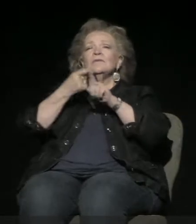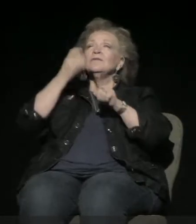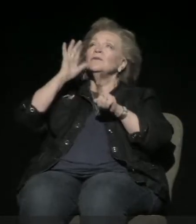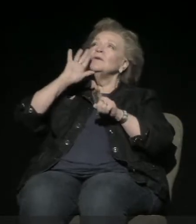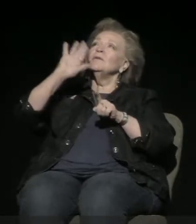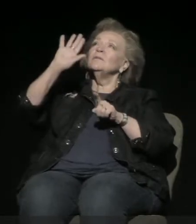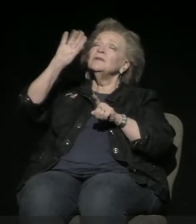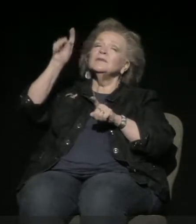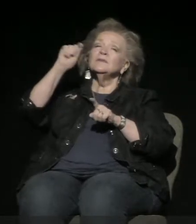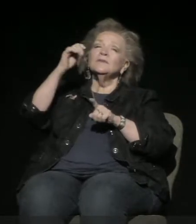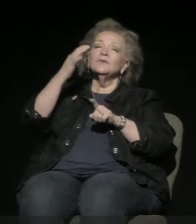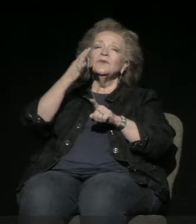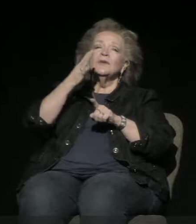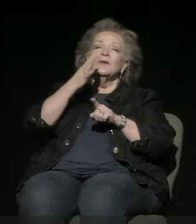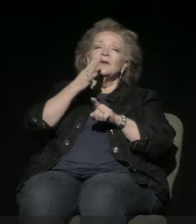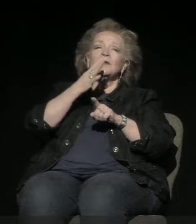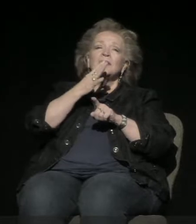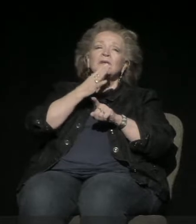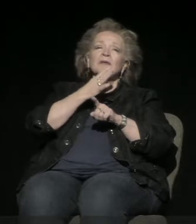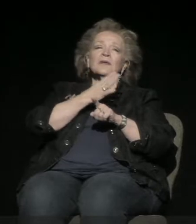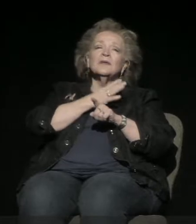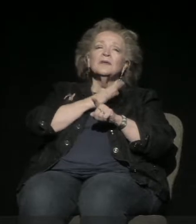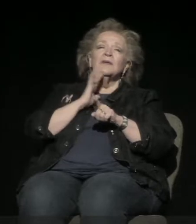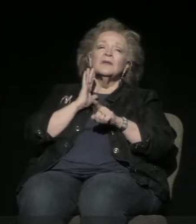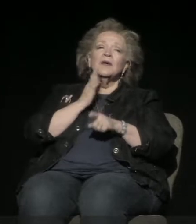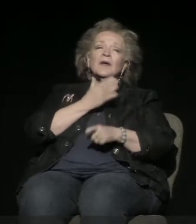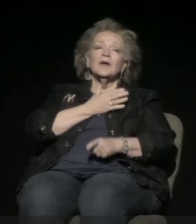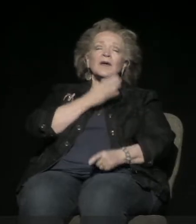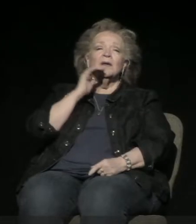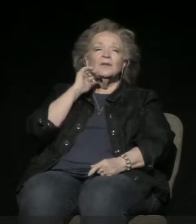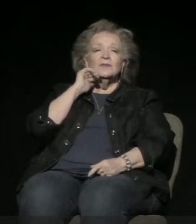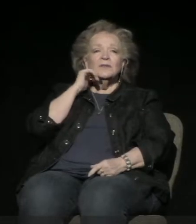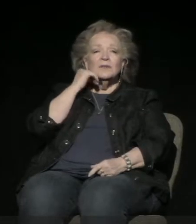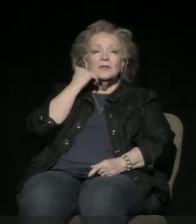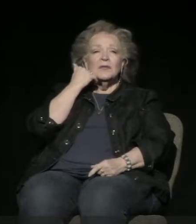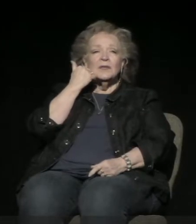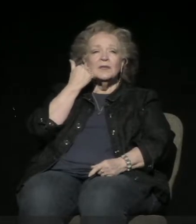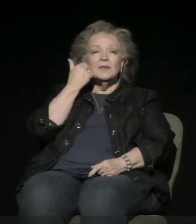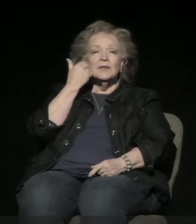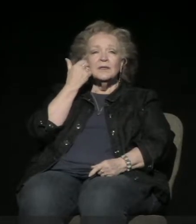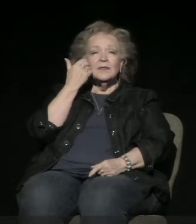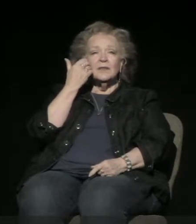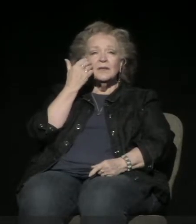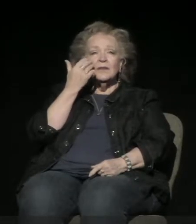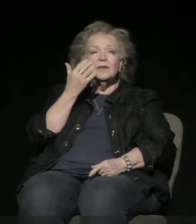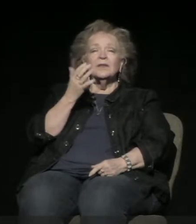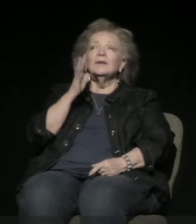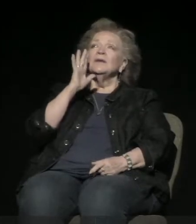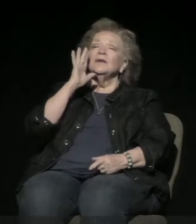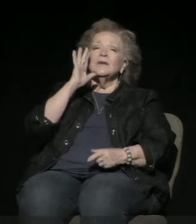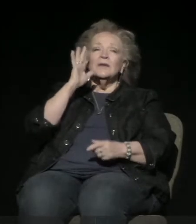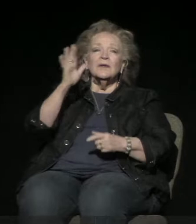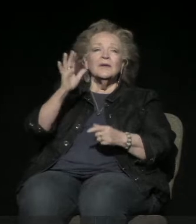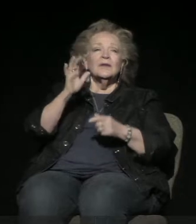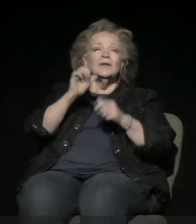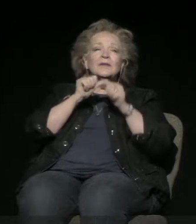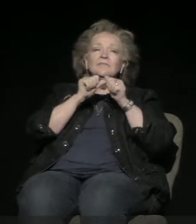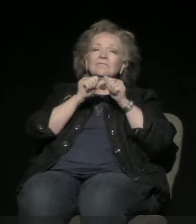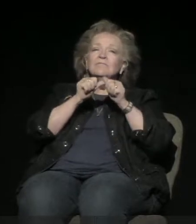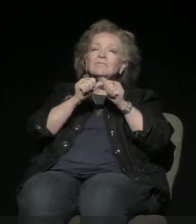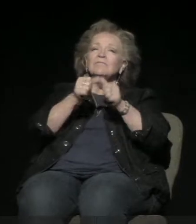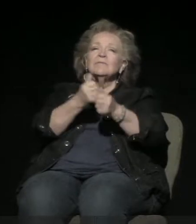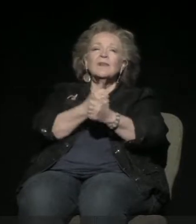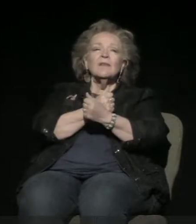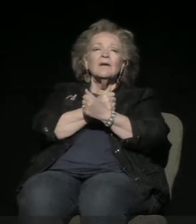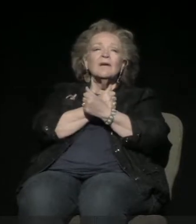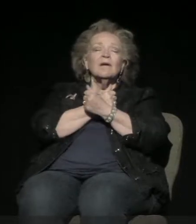Grace And Builded Chain With Boundless Love